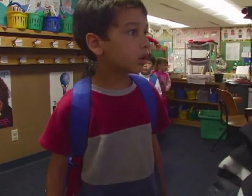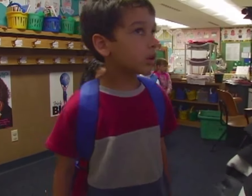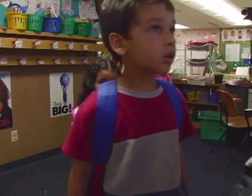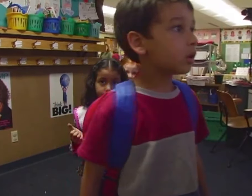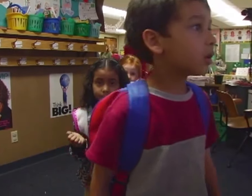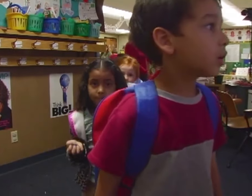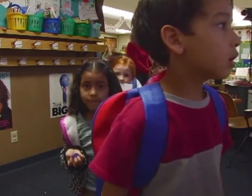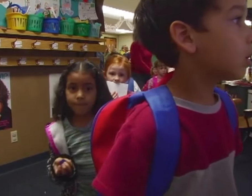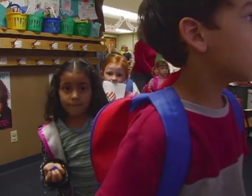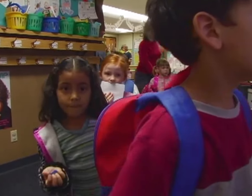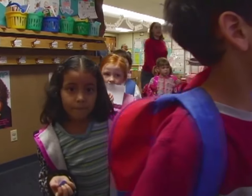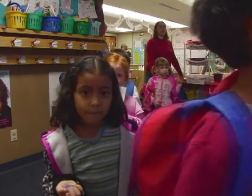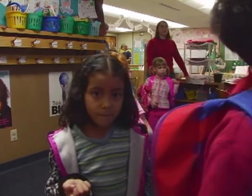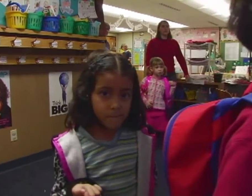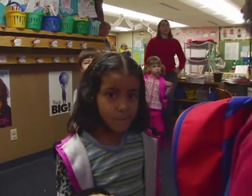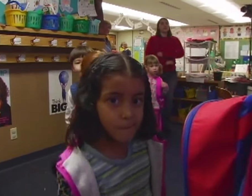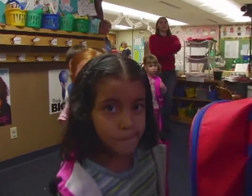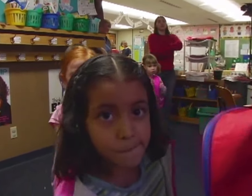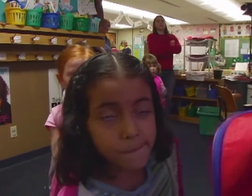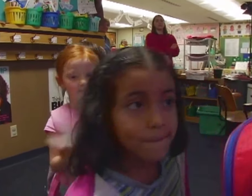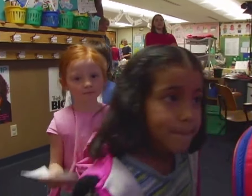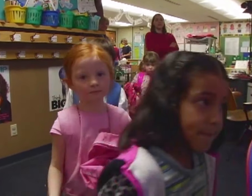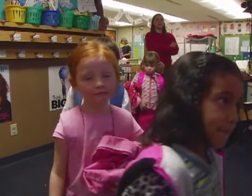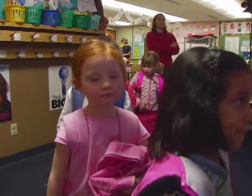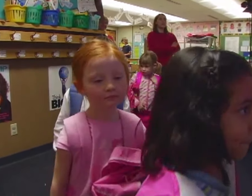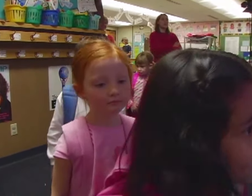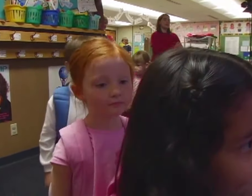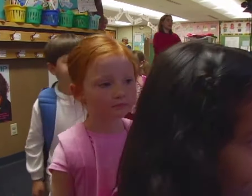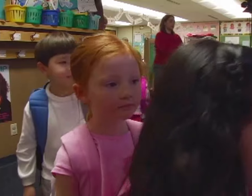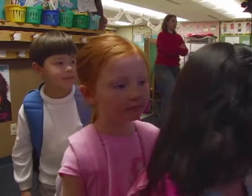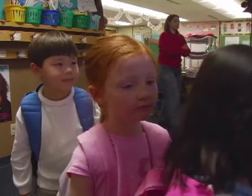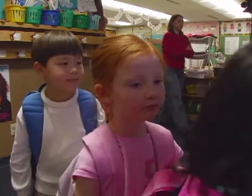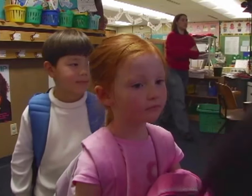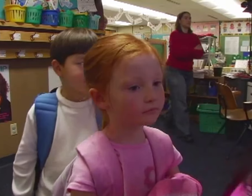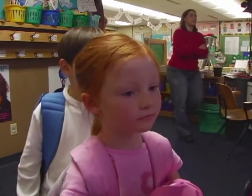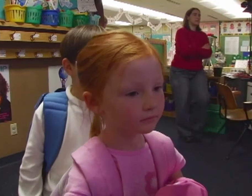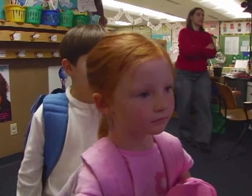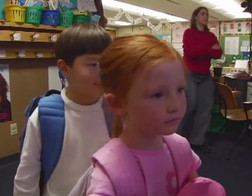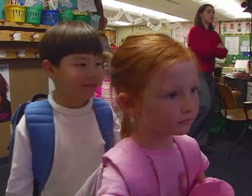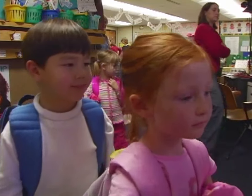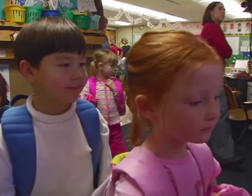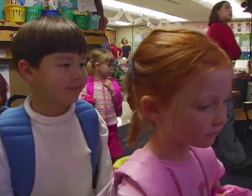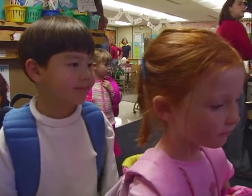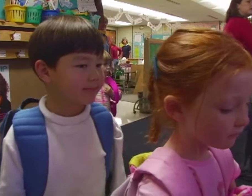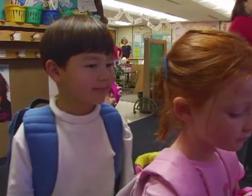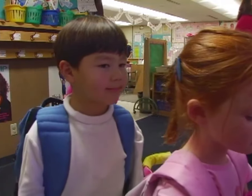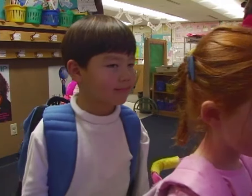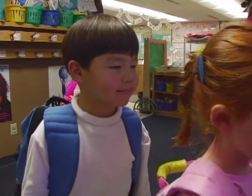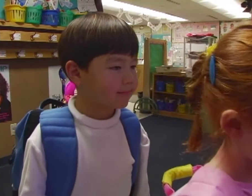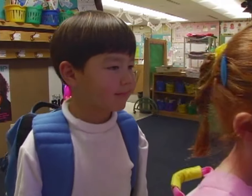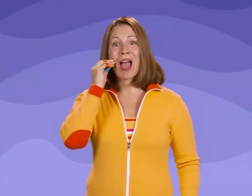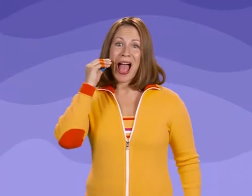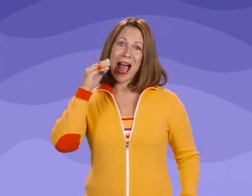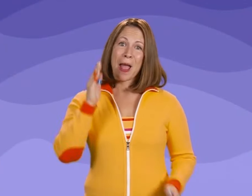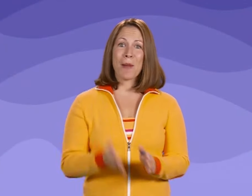Lining up, it's time to say goodbye, school. Time to head on home. I'm